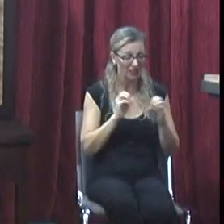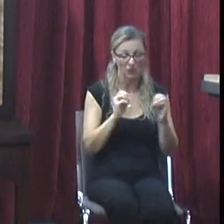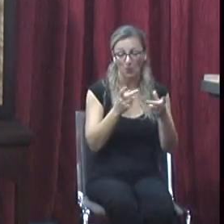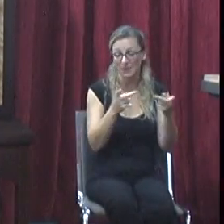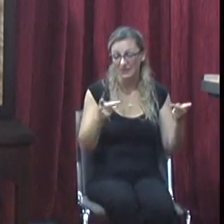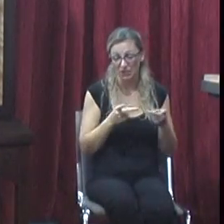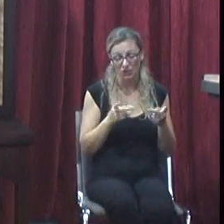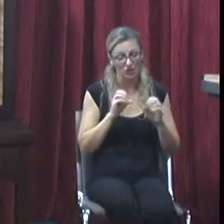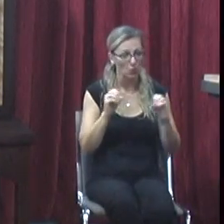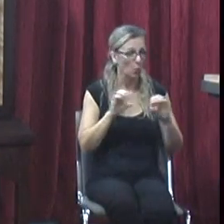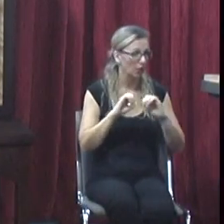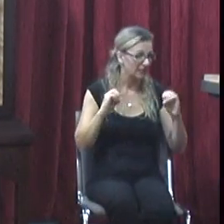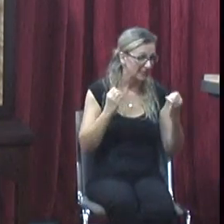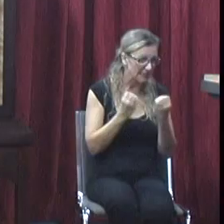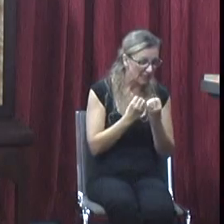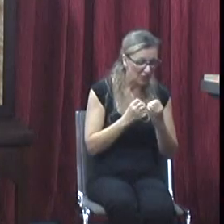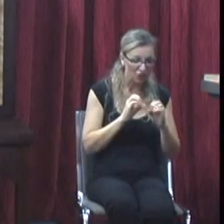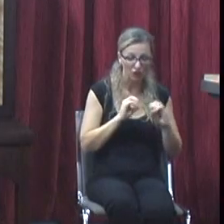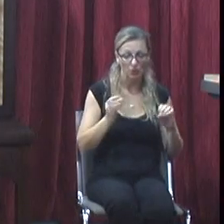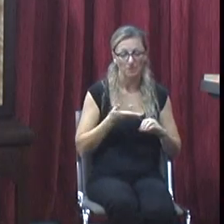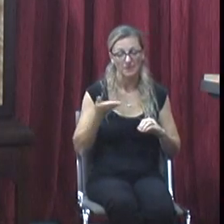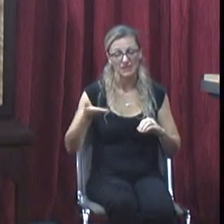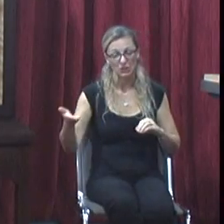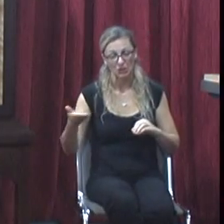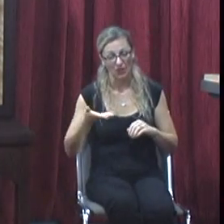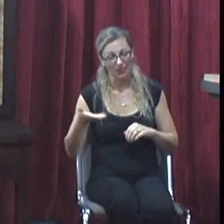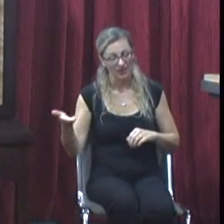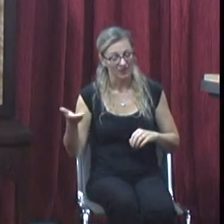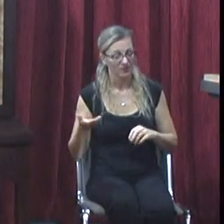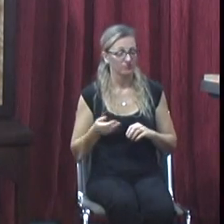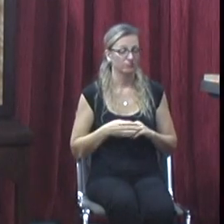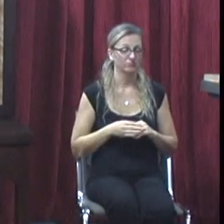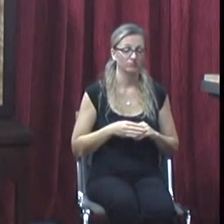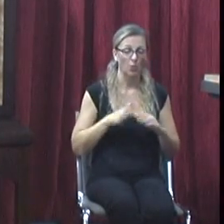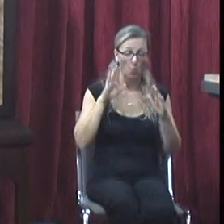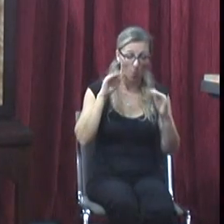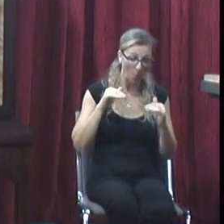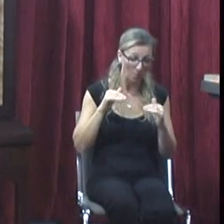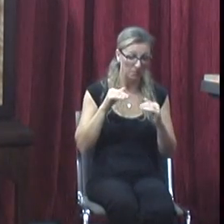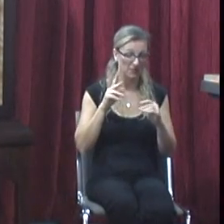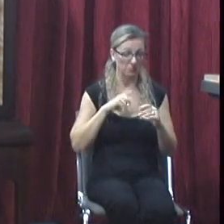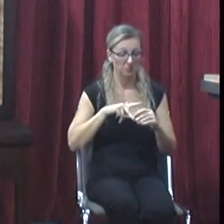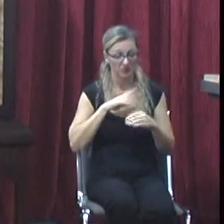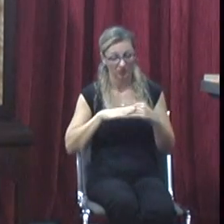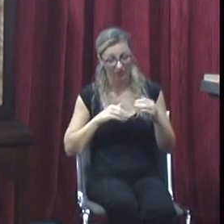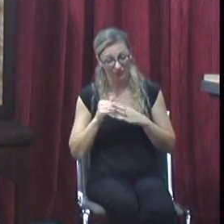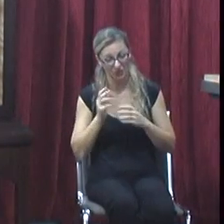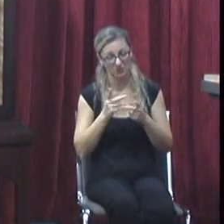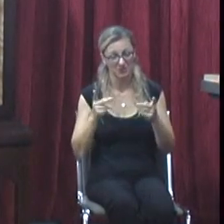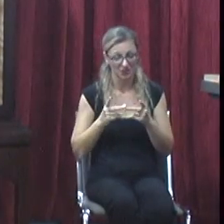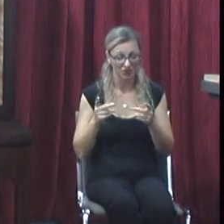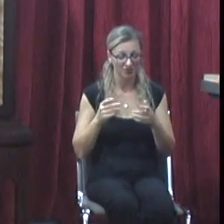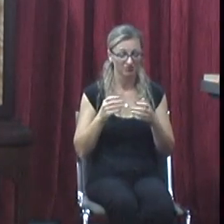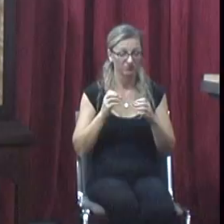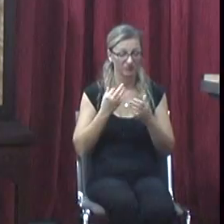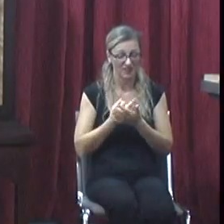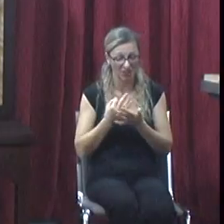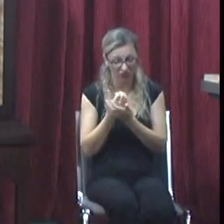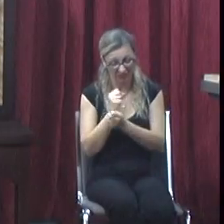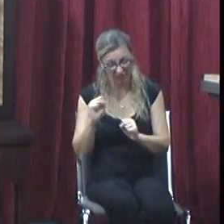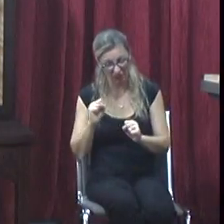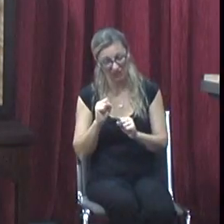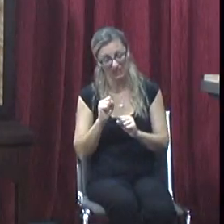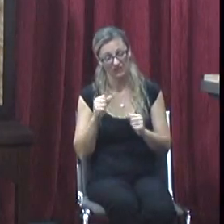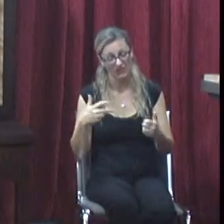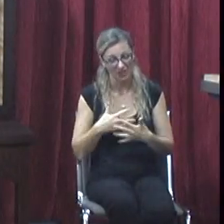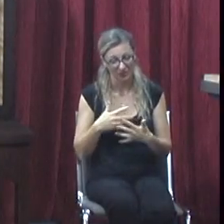no organization, no material thing, no rights, no hopes, no personal comfort, no position. I said that already. No financial security,